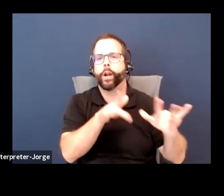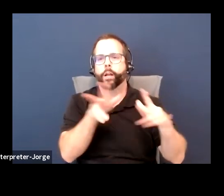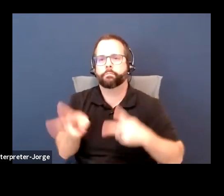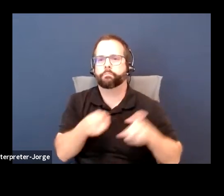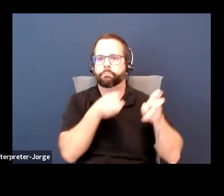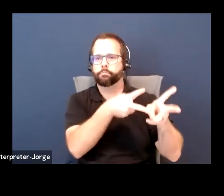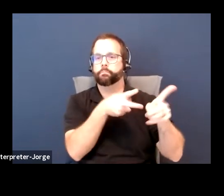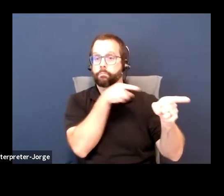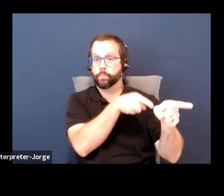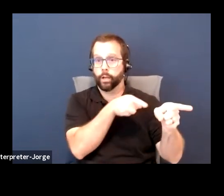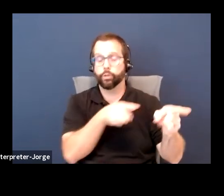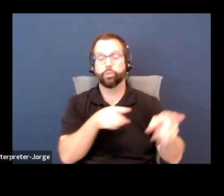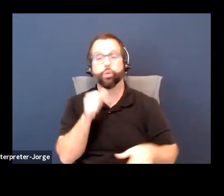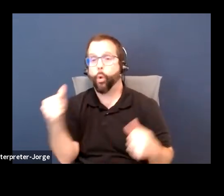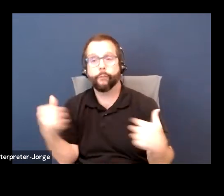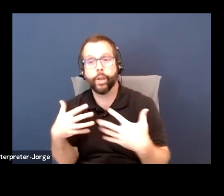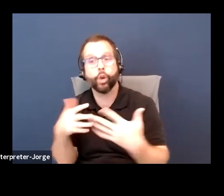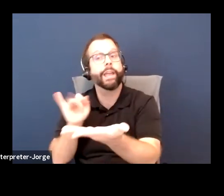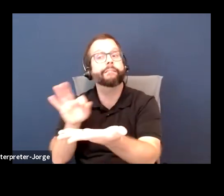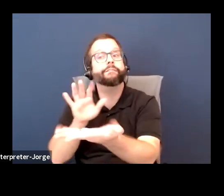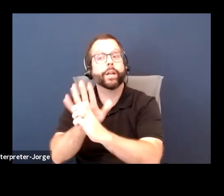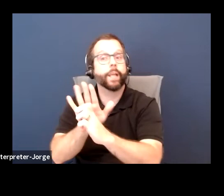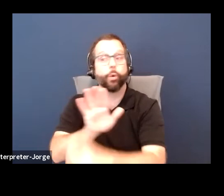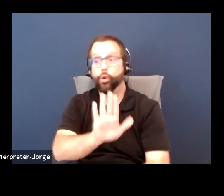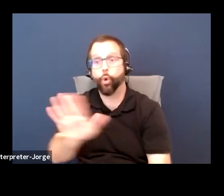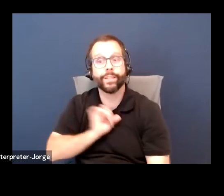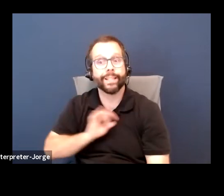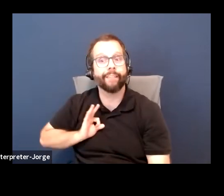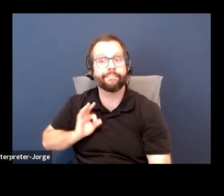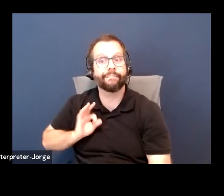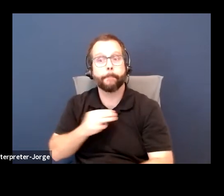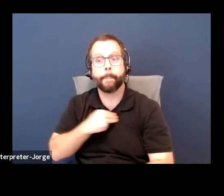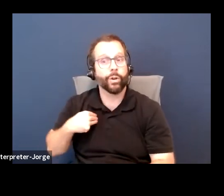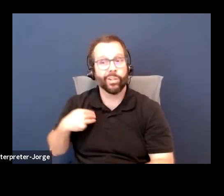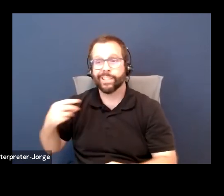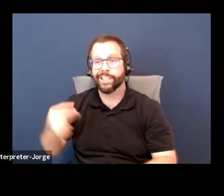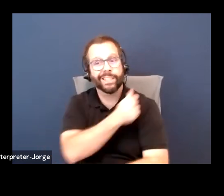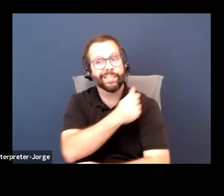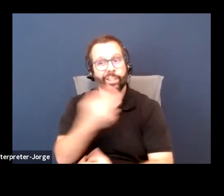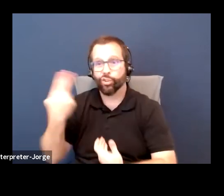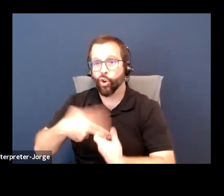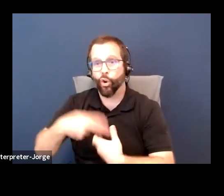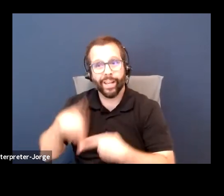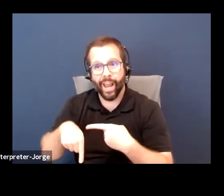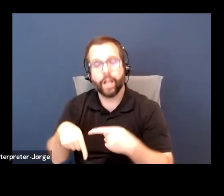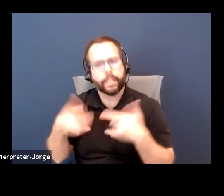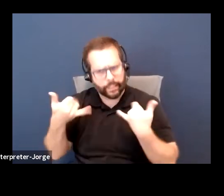staff members that wanted to join but couldn't today, they can always come in and join via